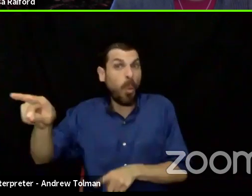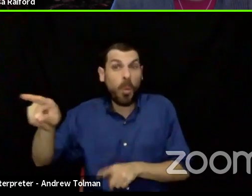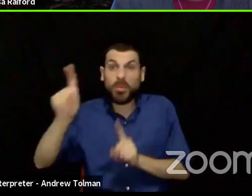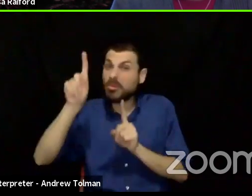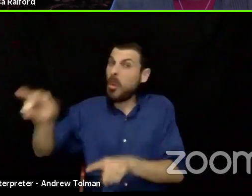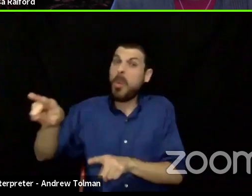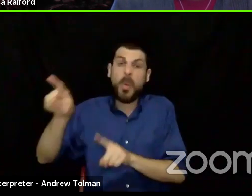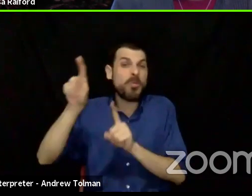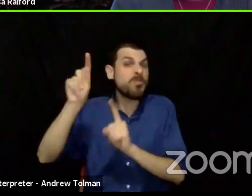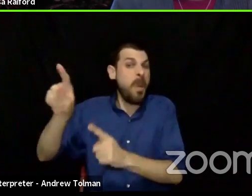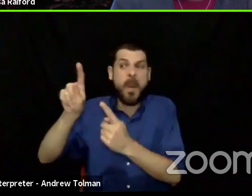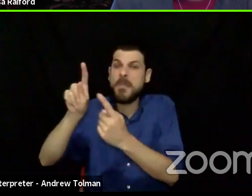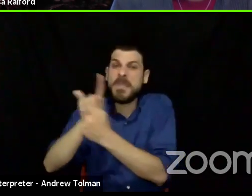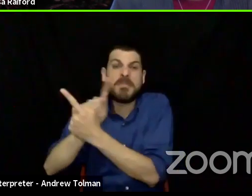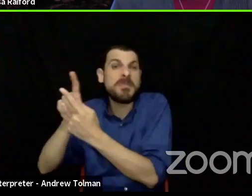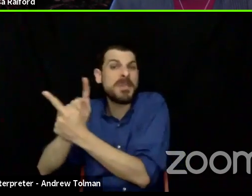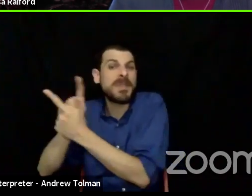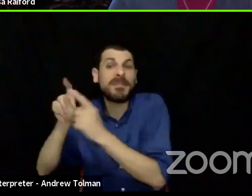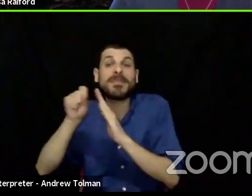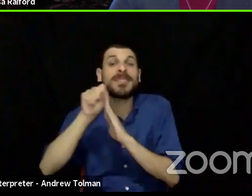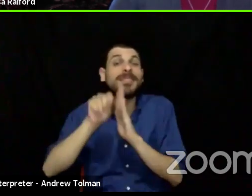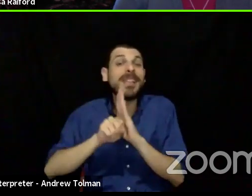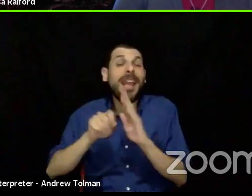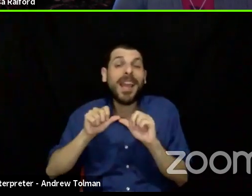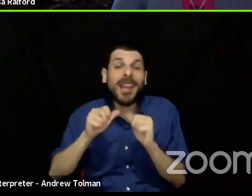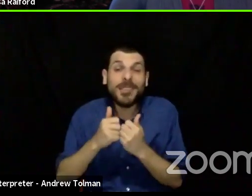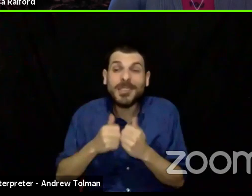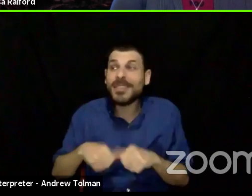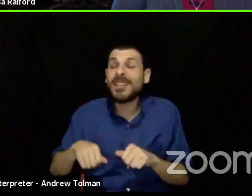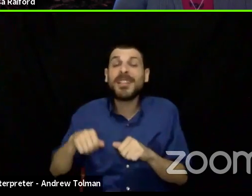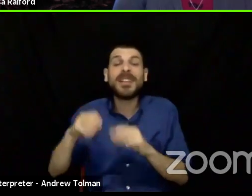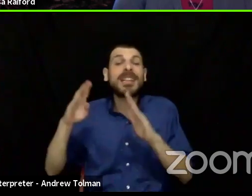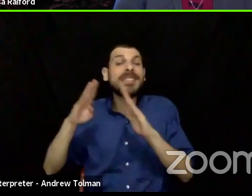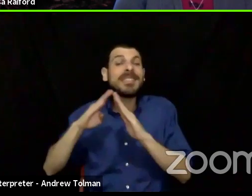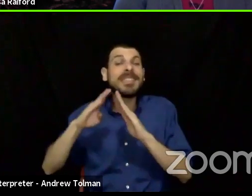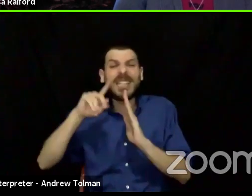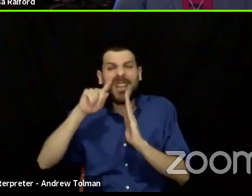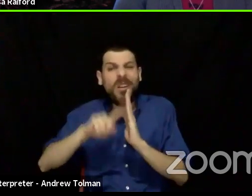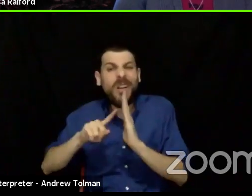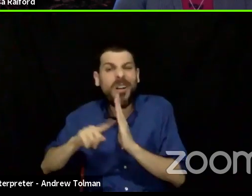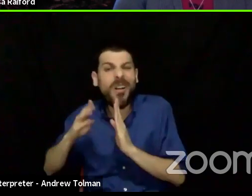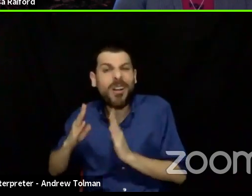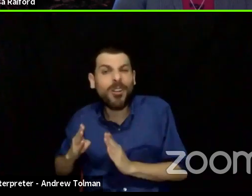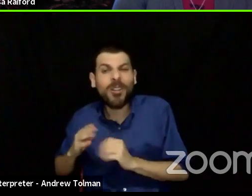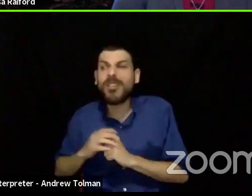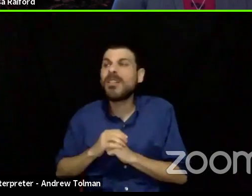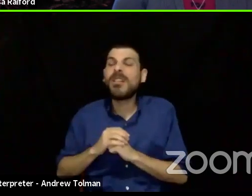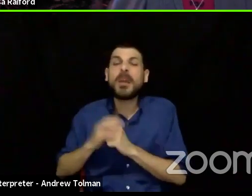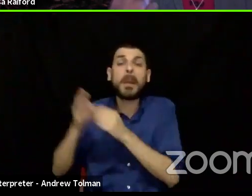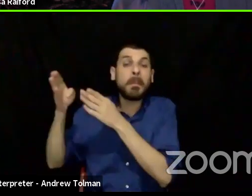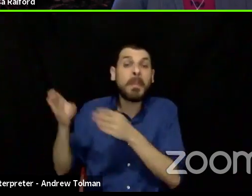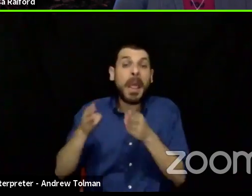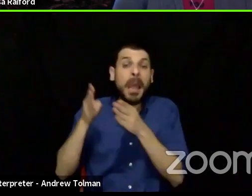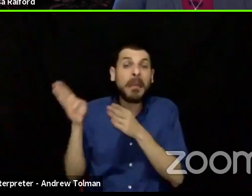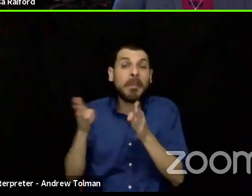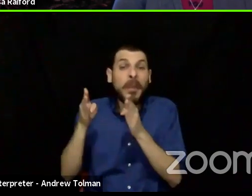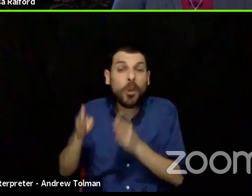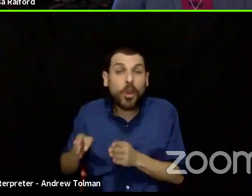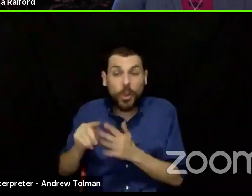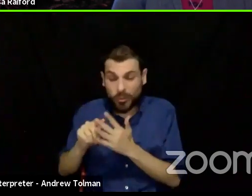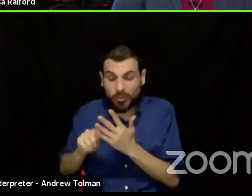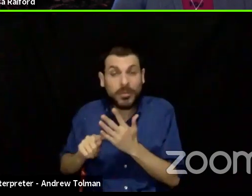in state agencies to find out like who made plans and why weren't people invited. And some of the answers you would get